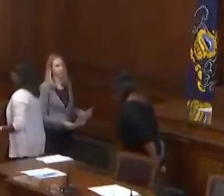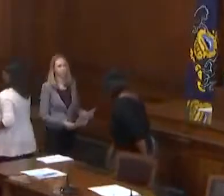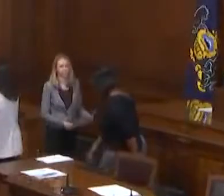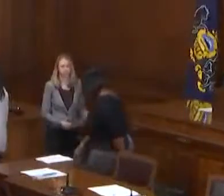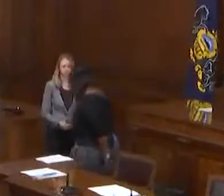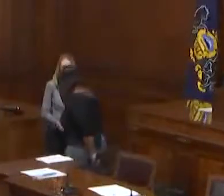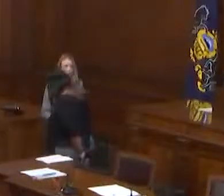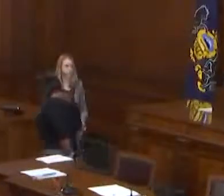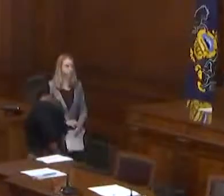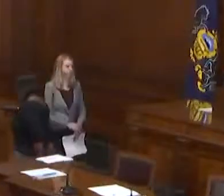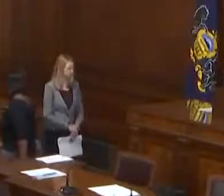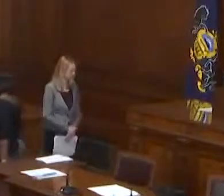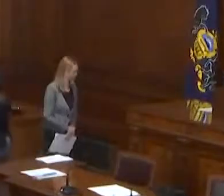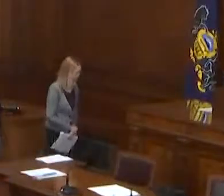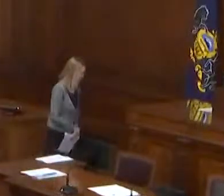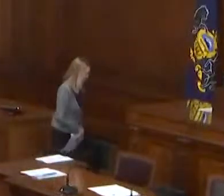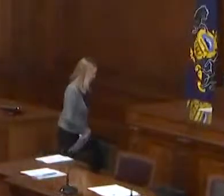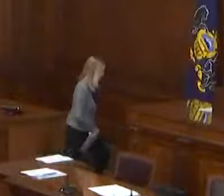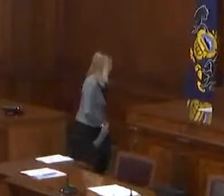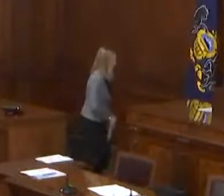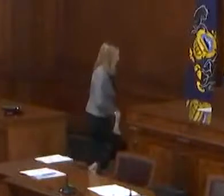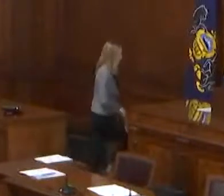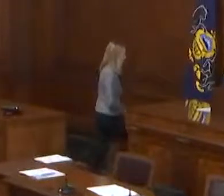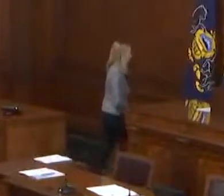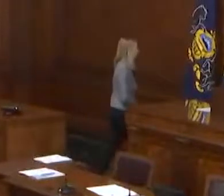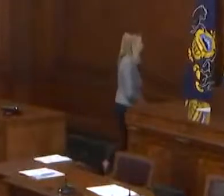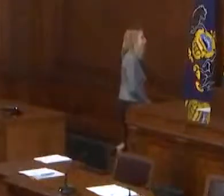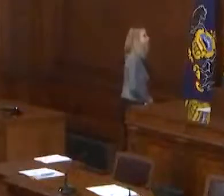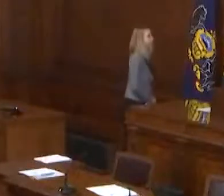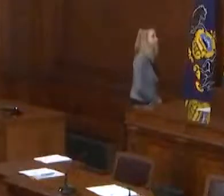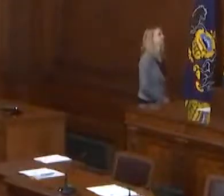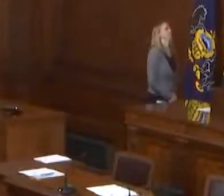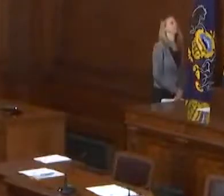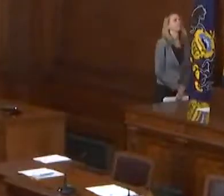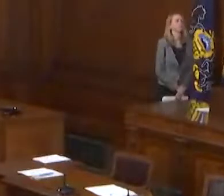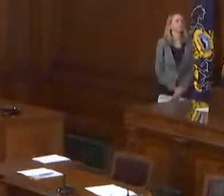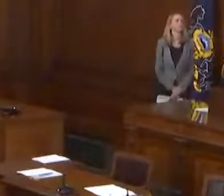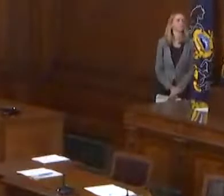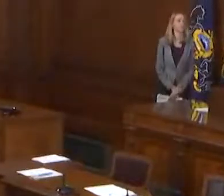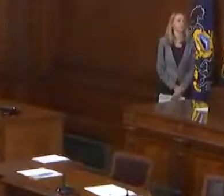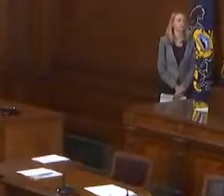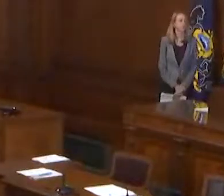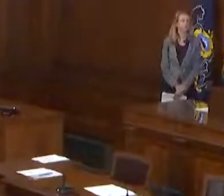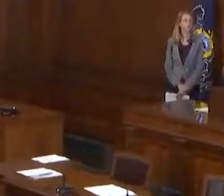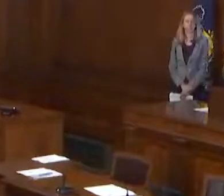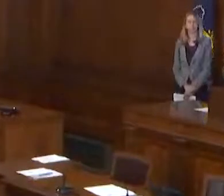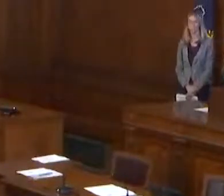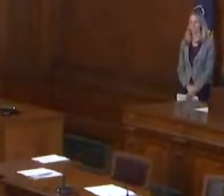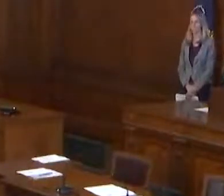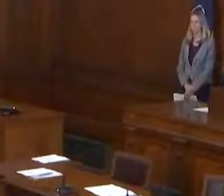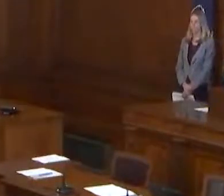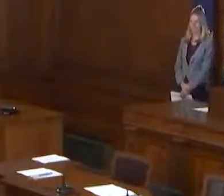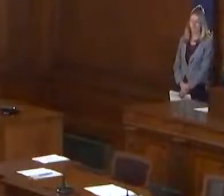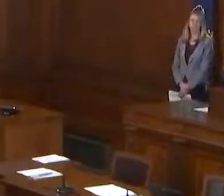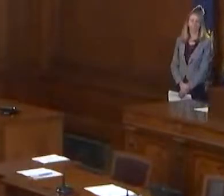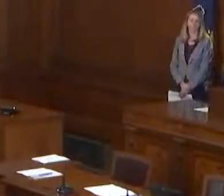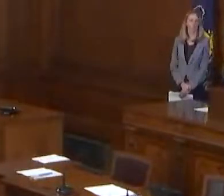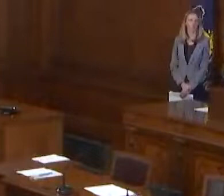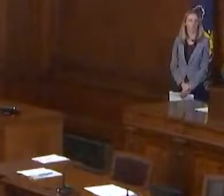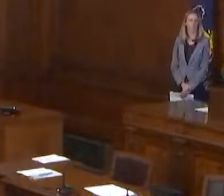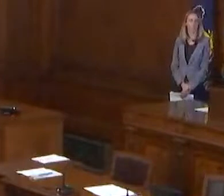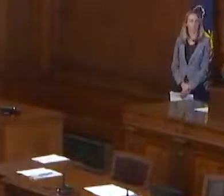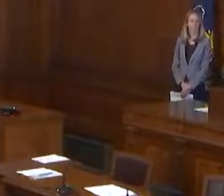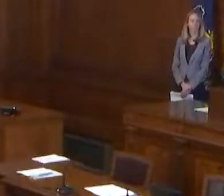Thank you, Mr. President. Before I turn it over to the Councilwoman, I just want to take a moment. We are coming up